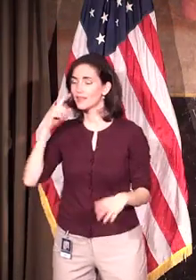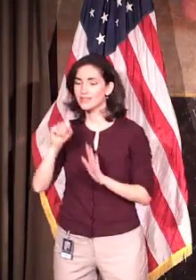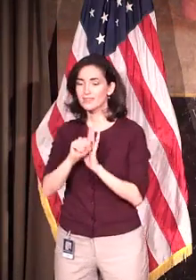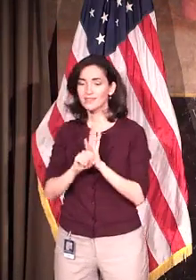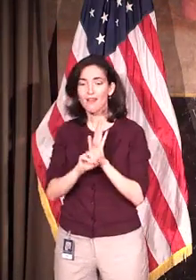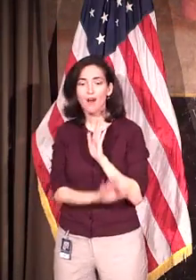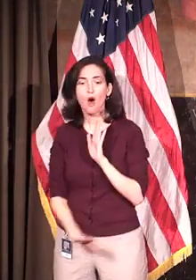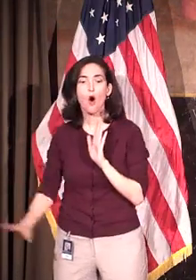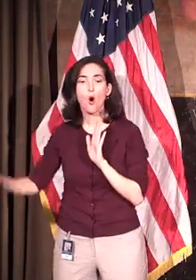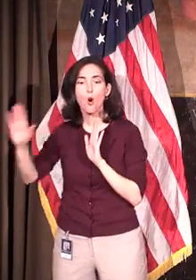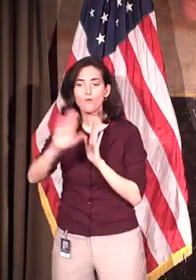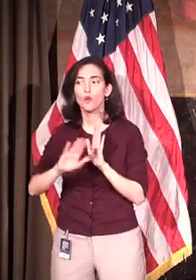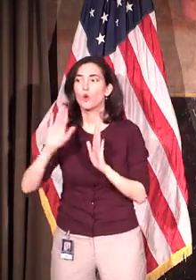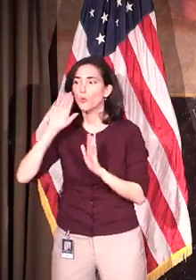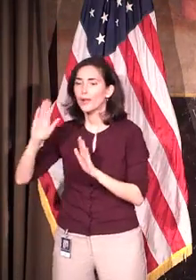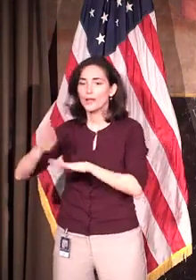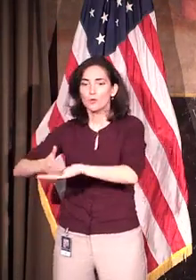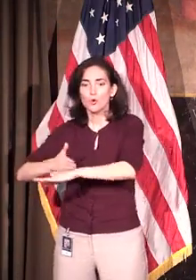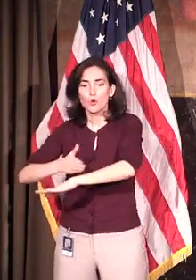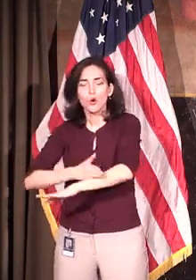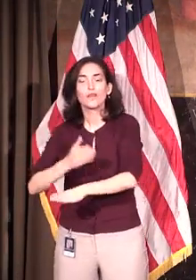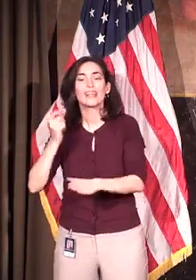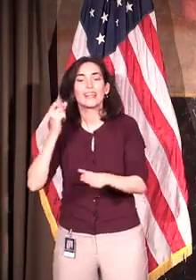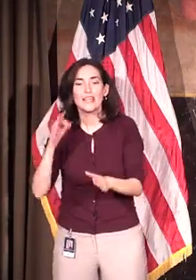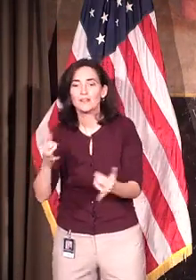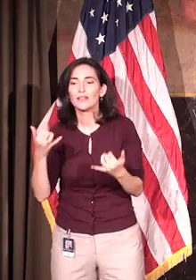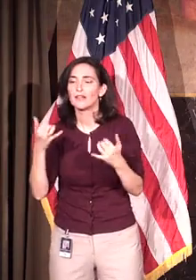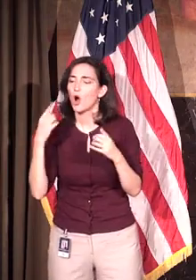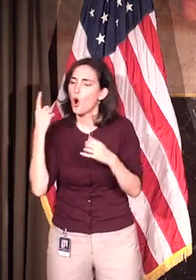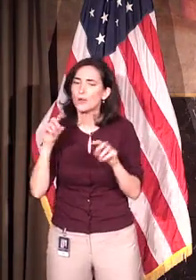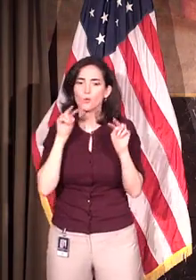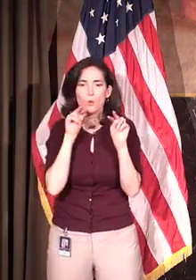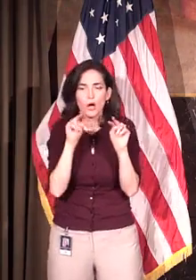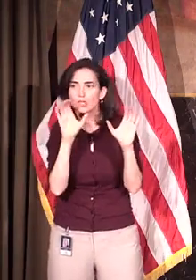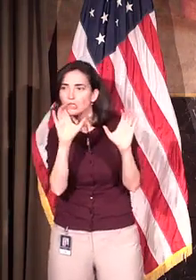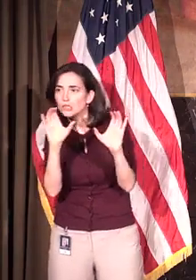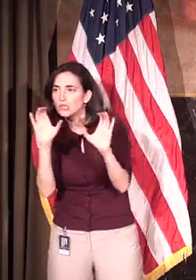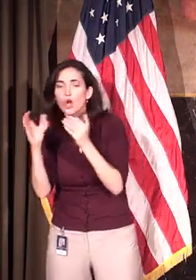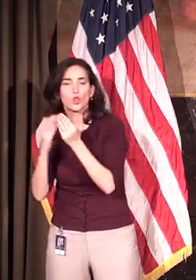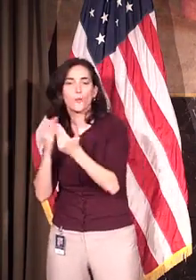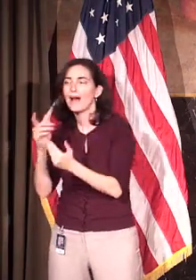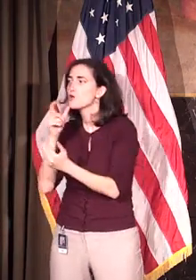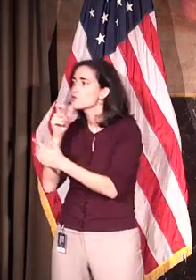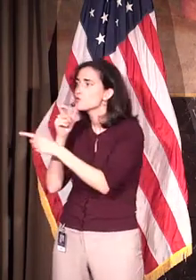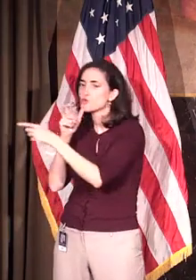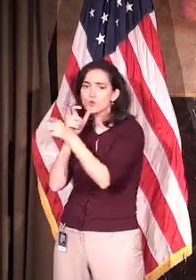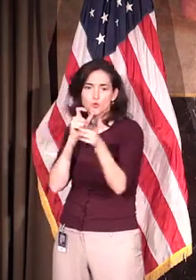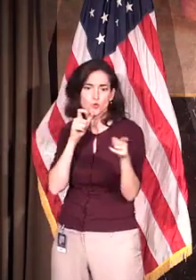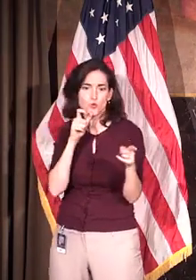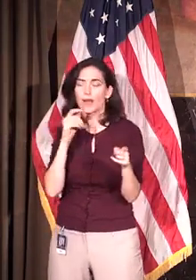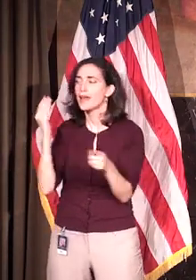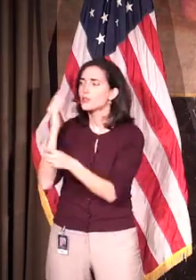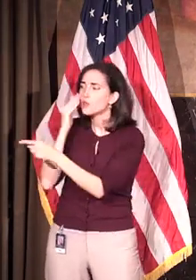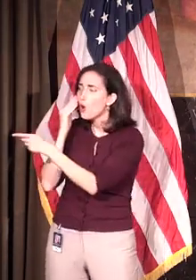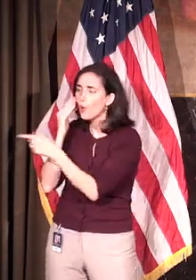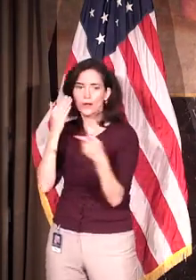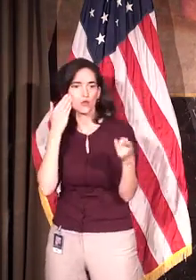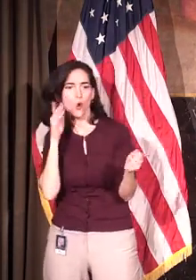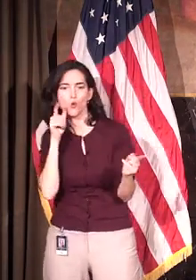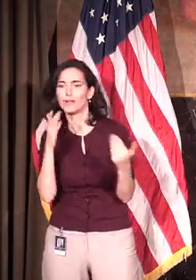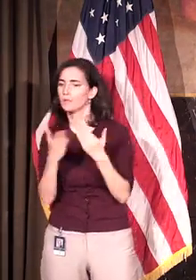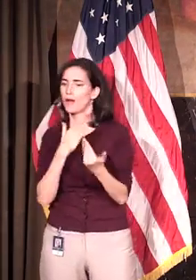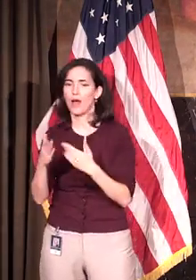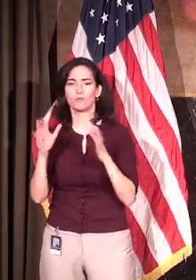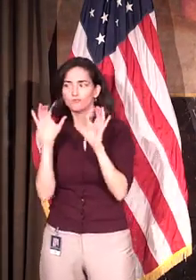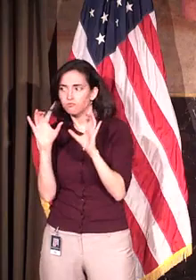to maintain that vigilance even when we're in familiar settings. As we look forward to the Thanksgiving holiday